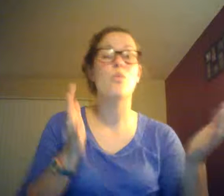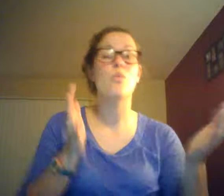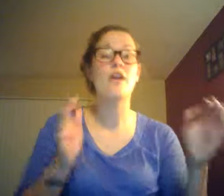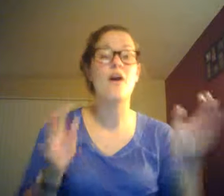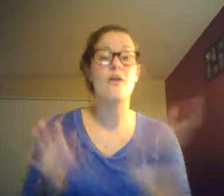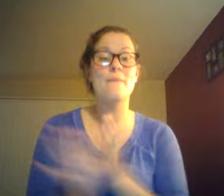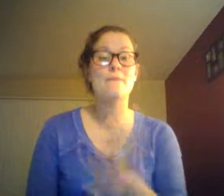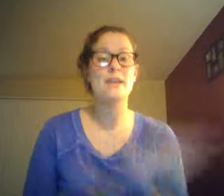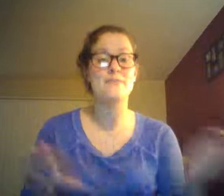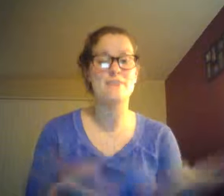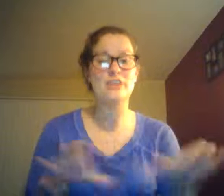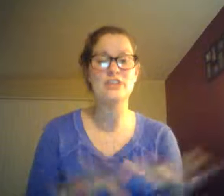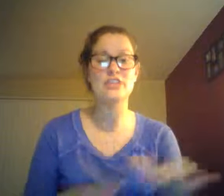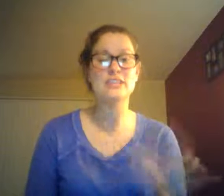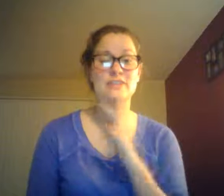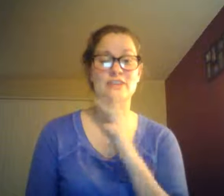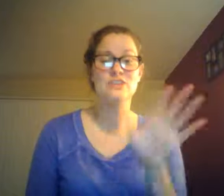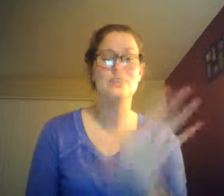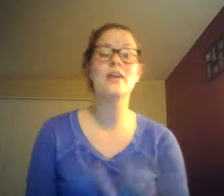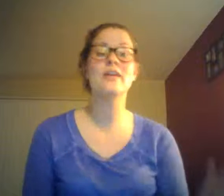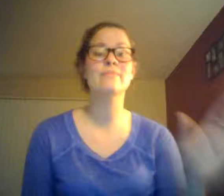What are the main functions of an estuary?